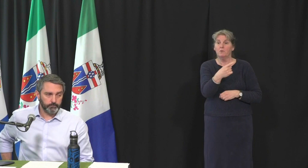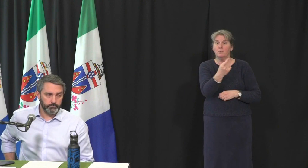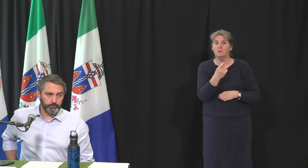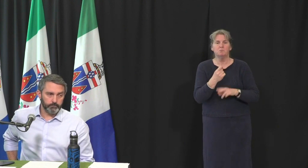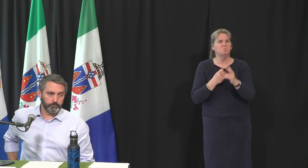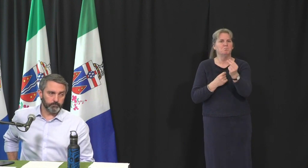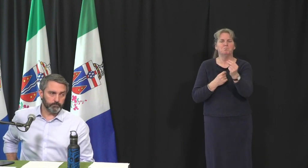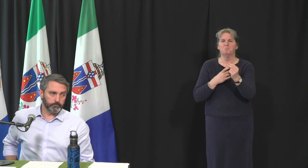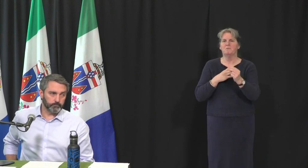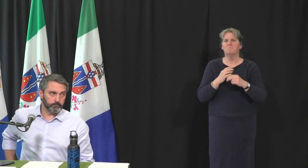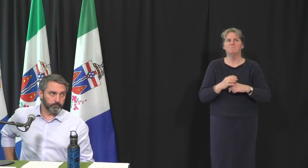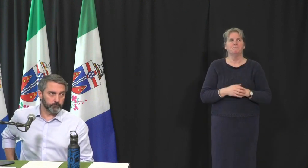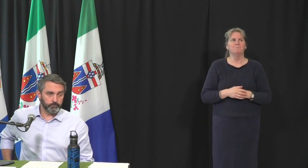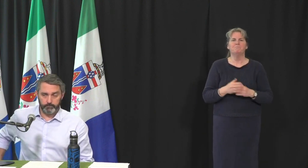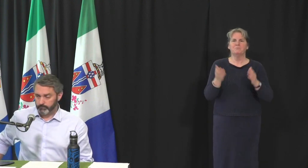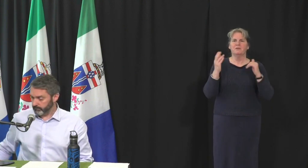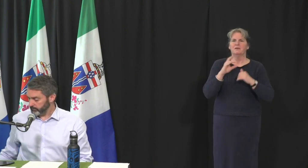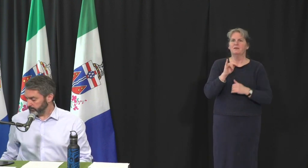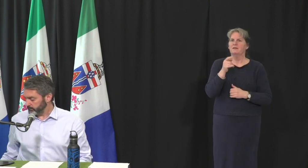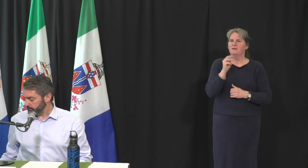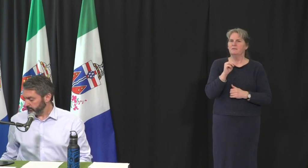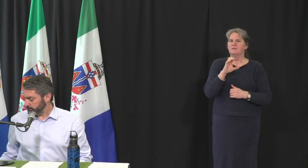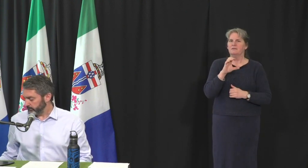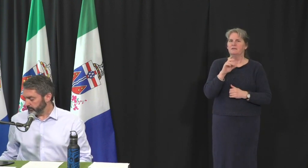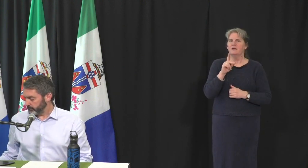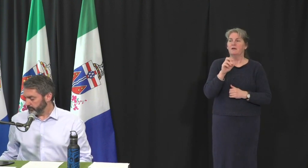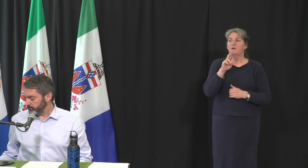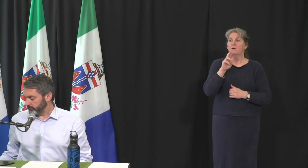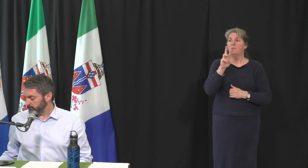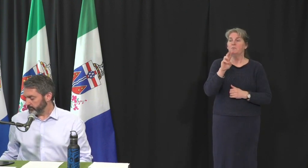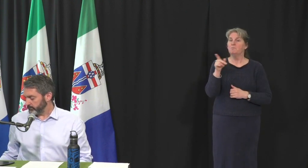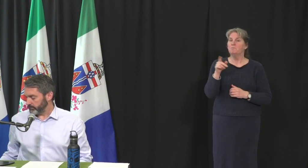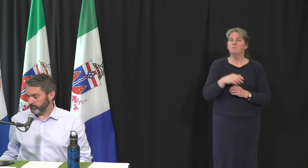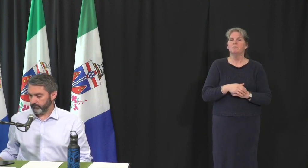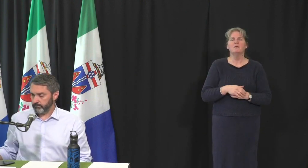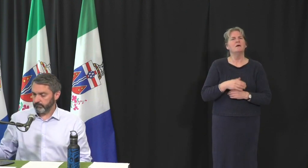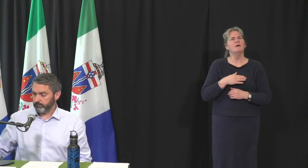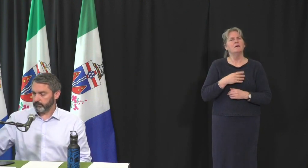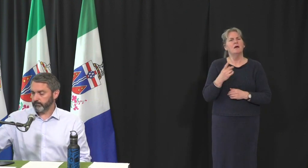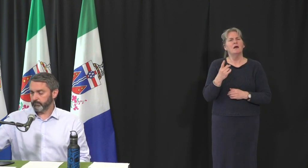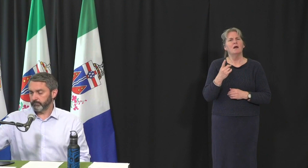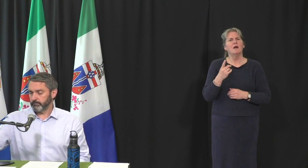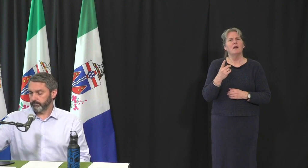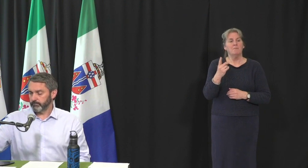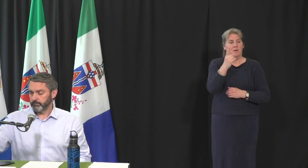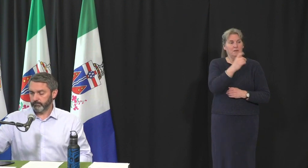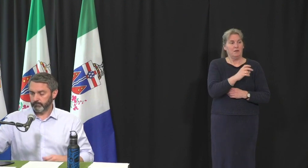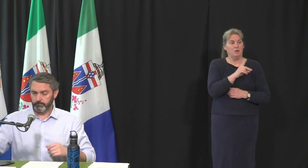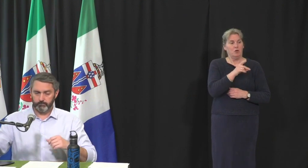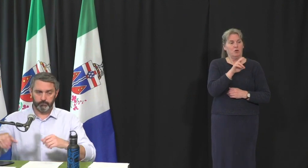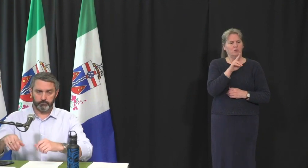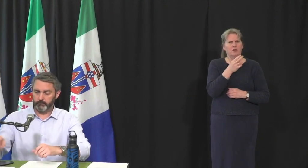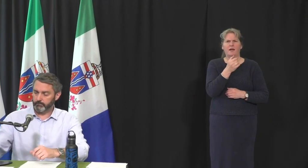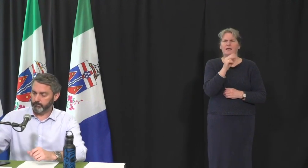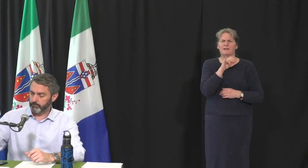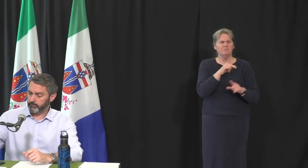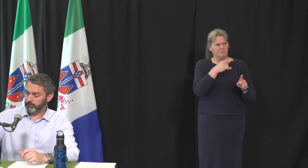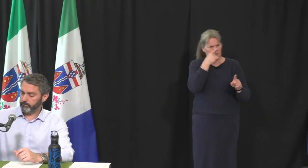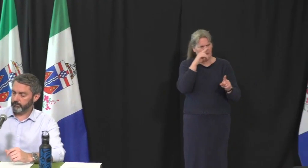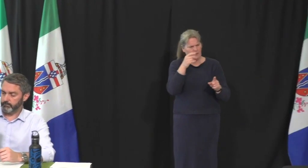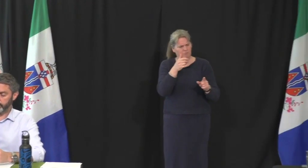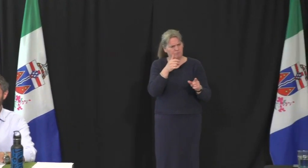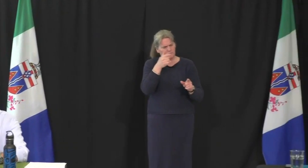No, thanks. Okay. Now we'll move to Tim from CKRW. My question's for Dr. Hanley. Just can you give us an update on